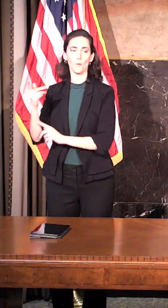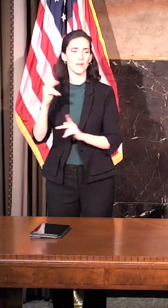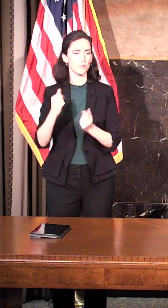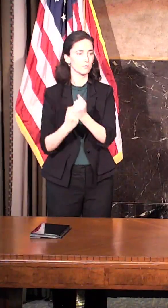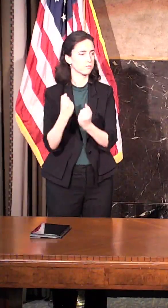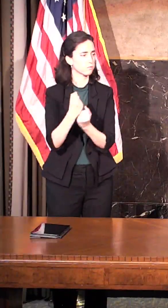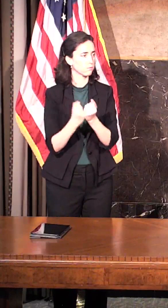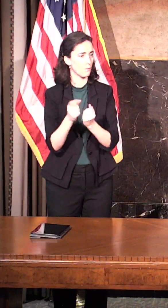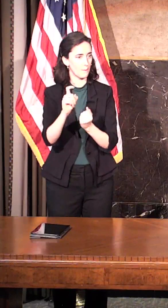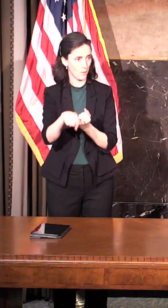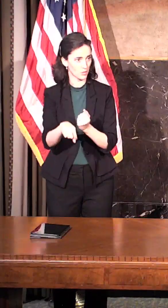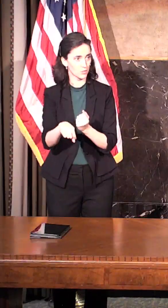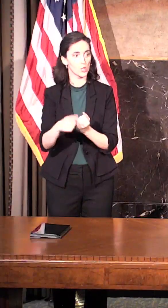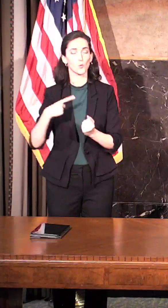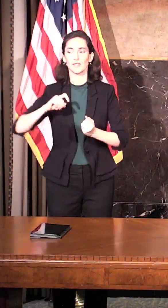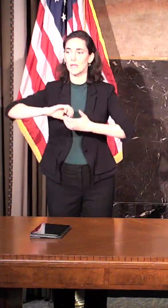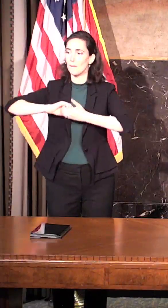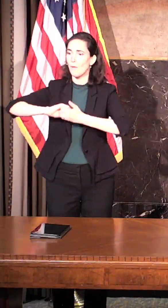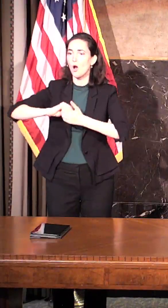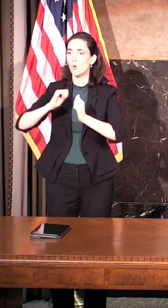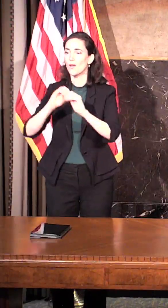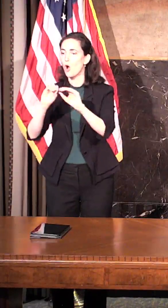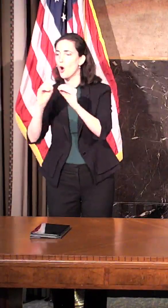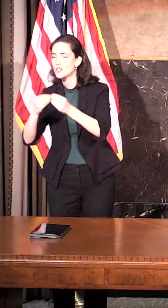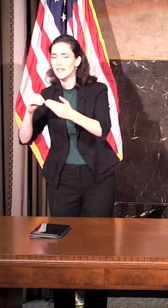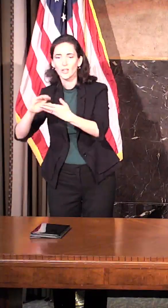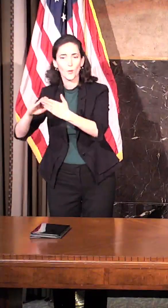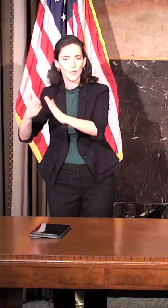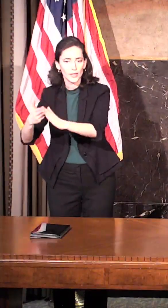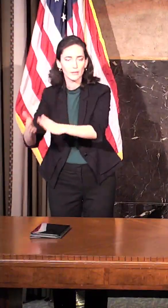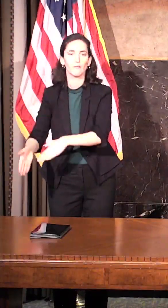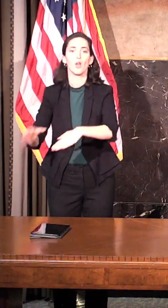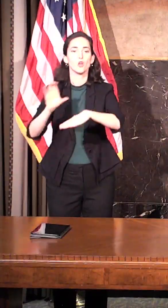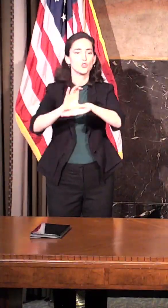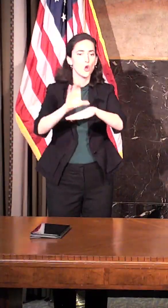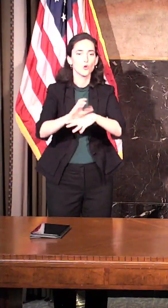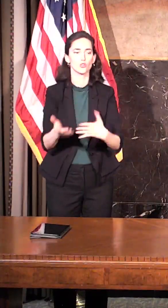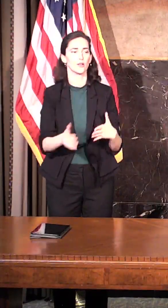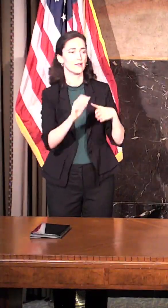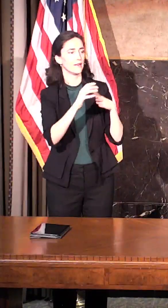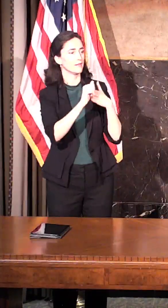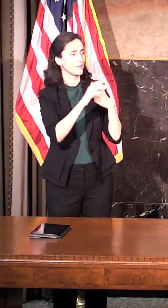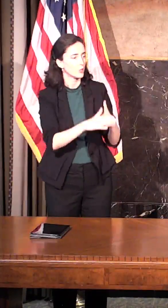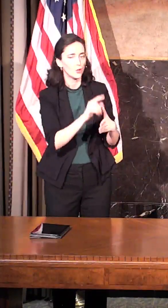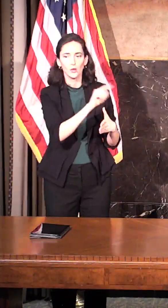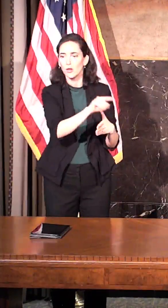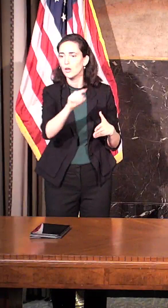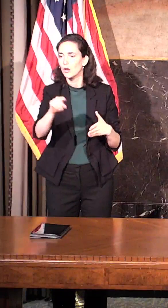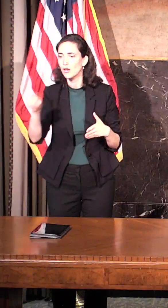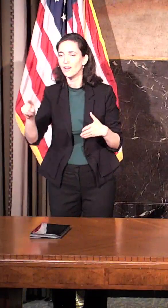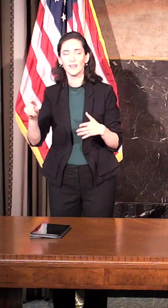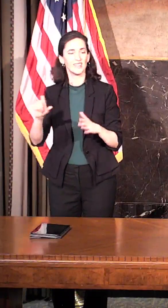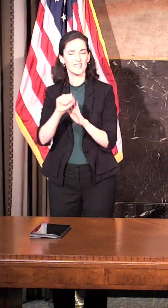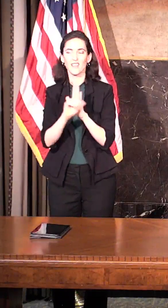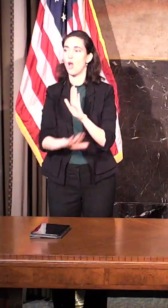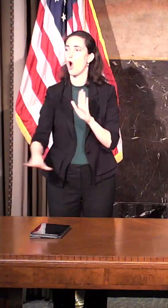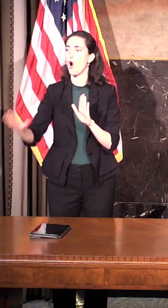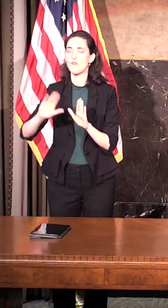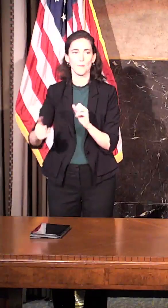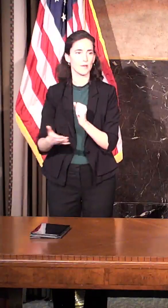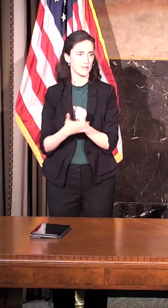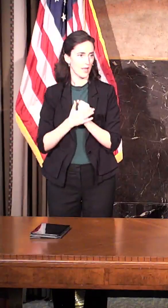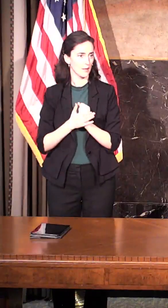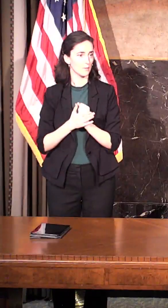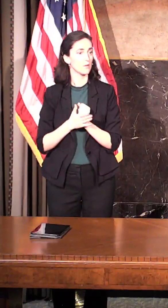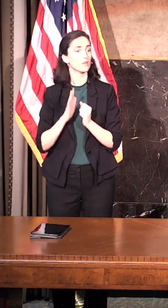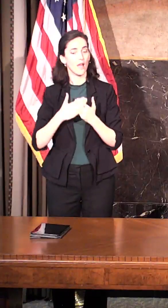we do in partnership with community-based organizations, churches, leaders. We need everyone in the state on this, and that's what I hope